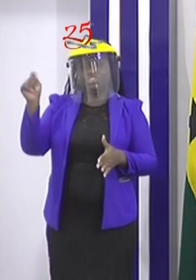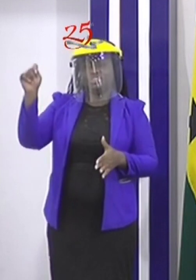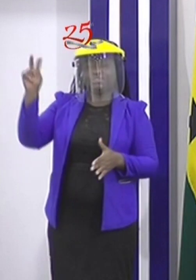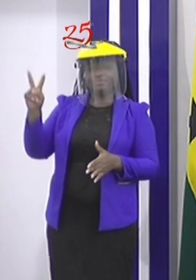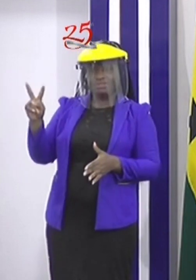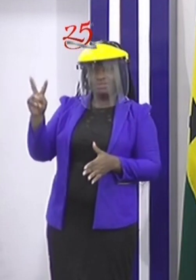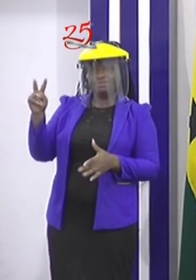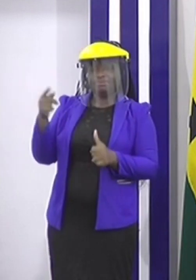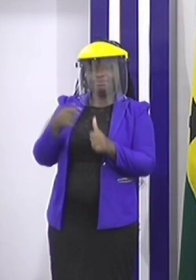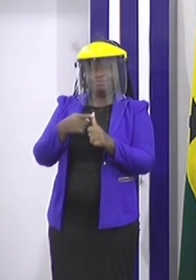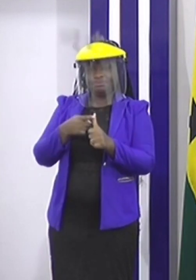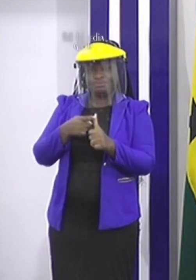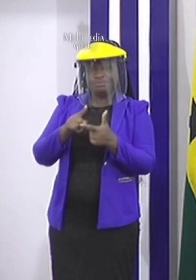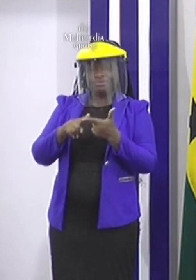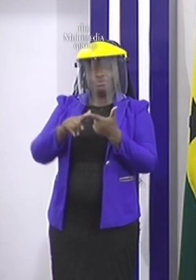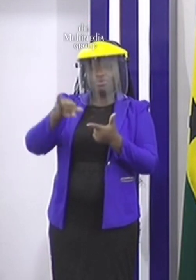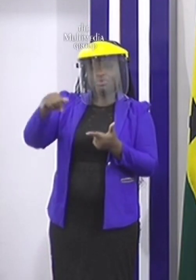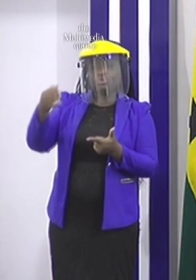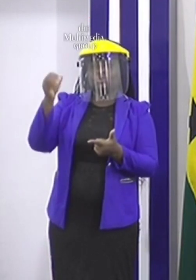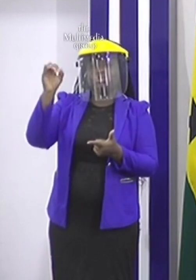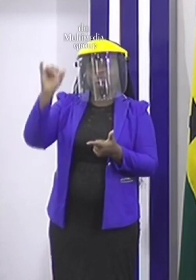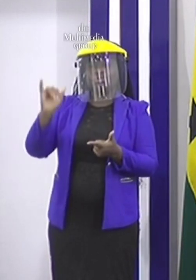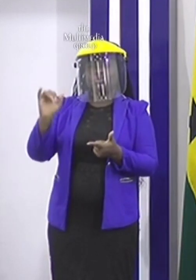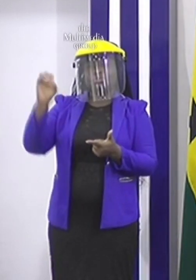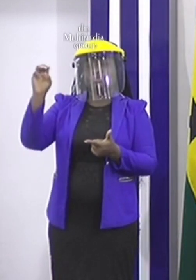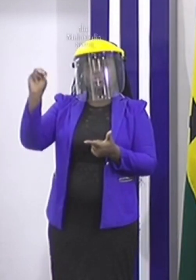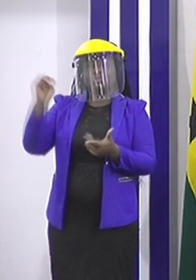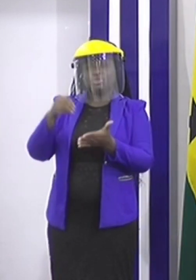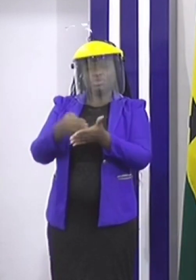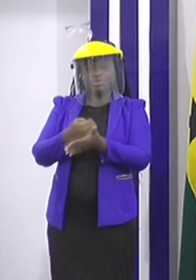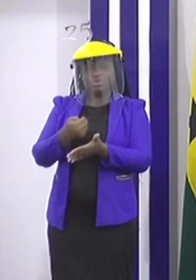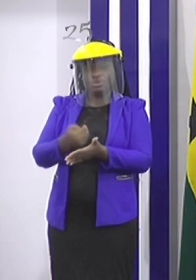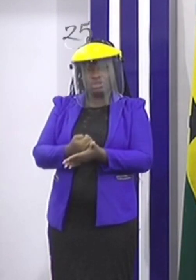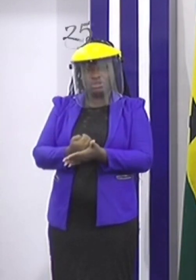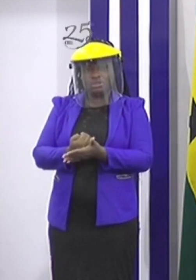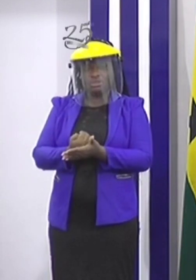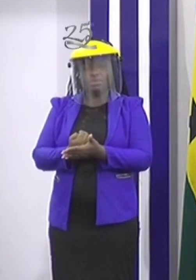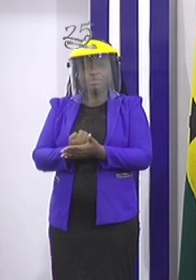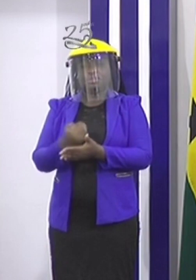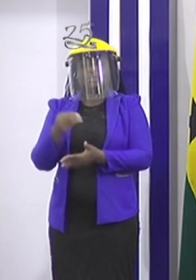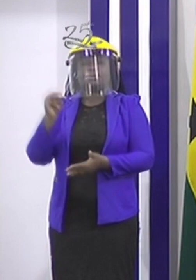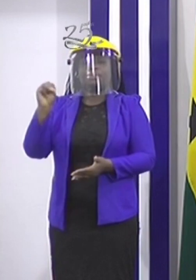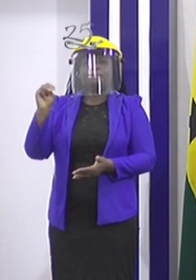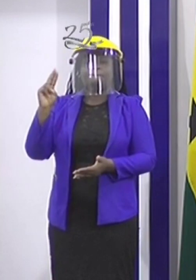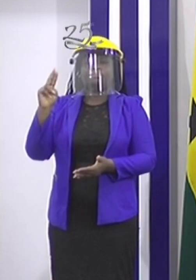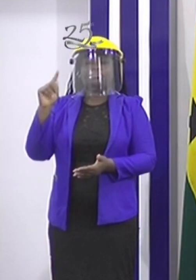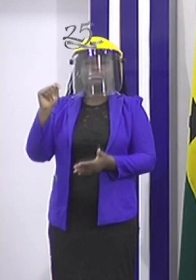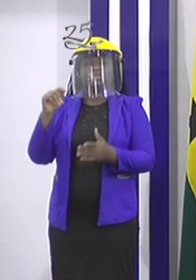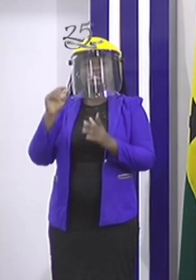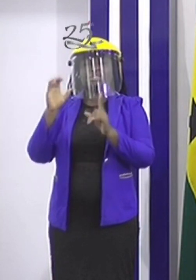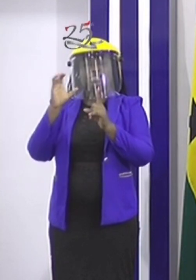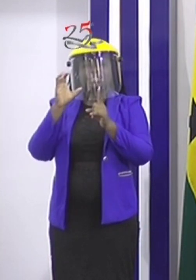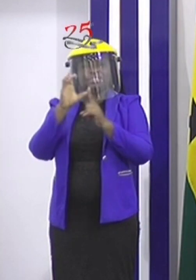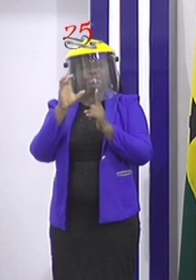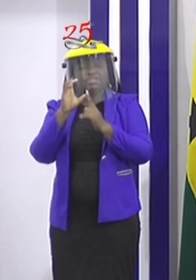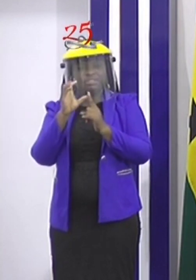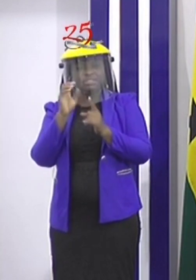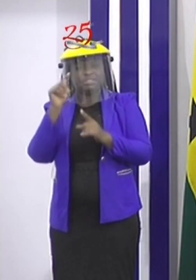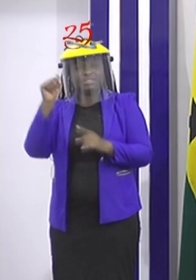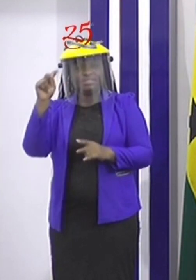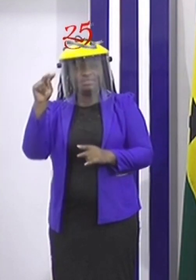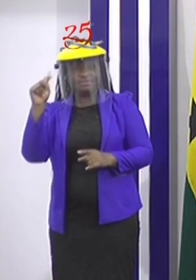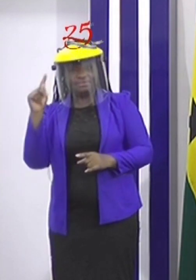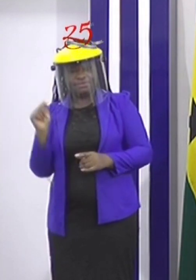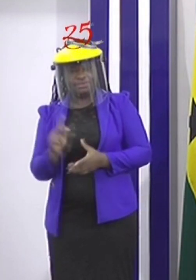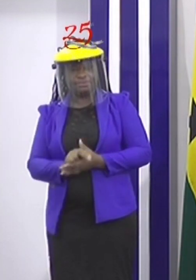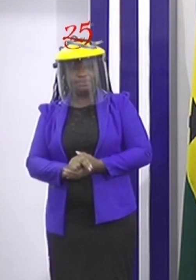GTV, Joy News, and multimedia social media handles, City TV and its social media